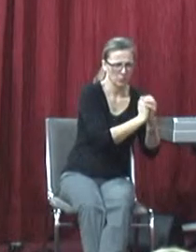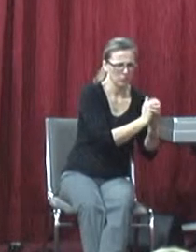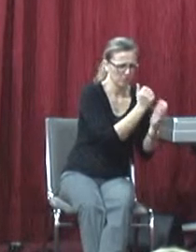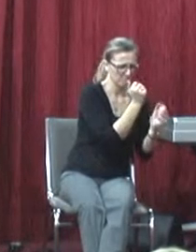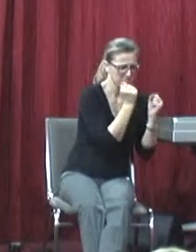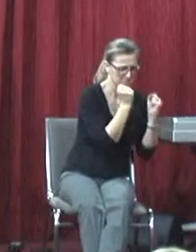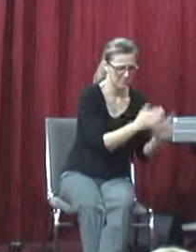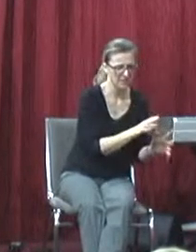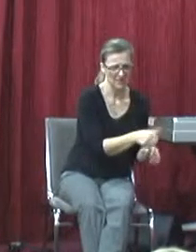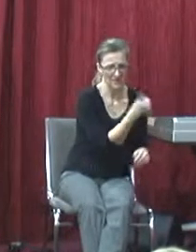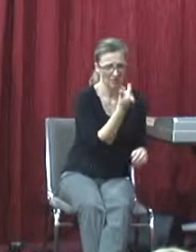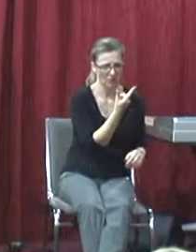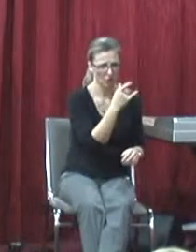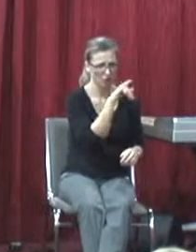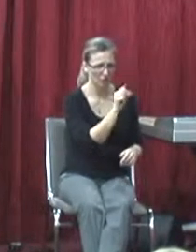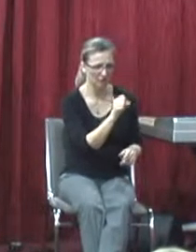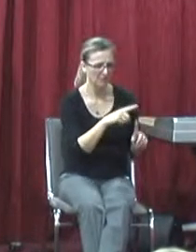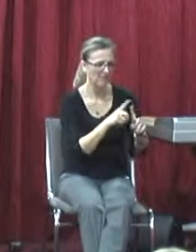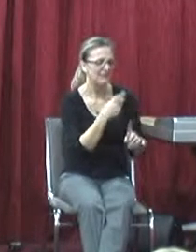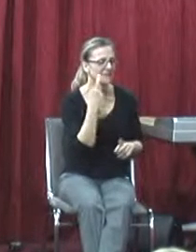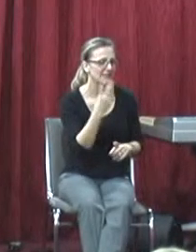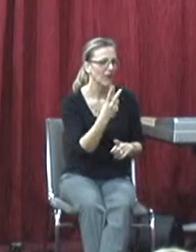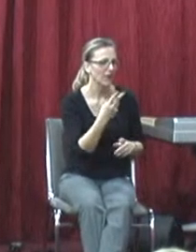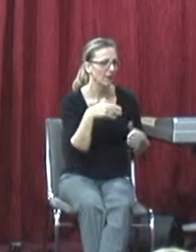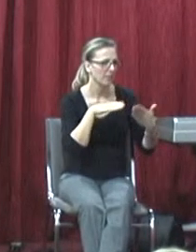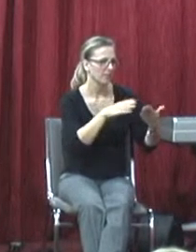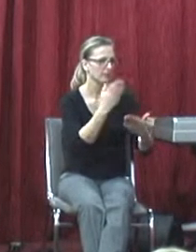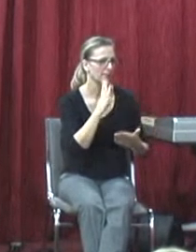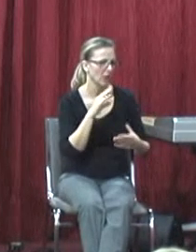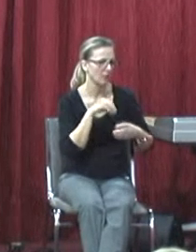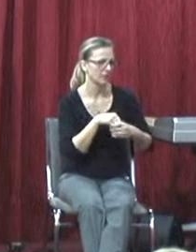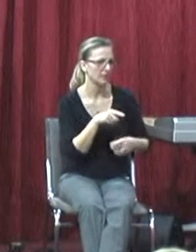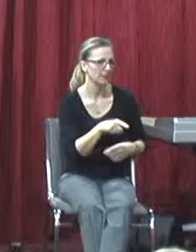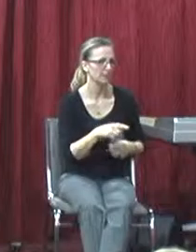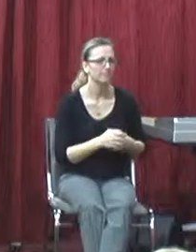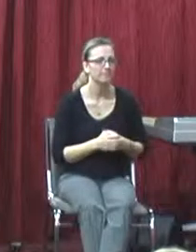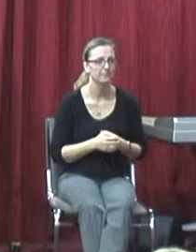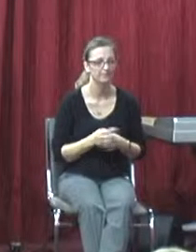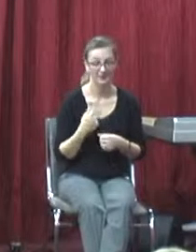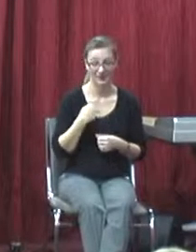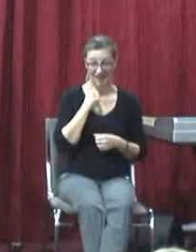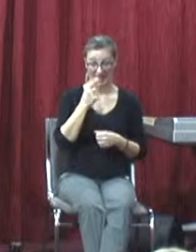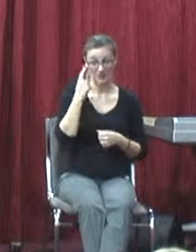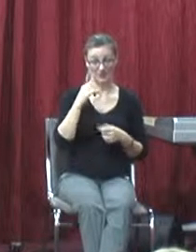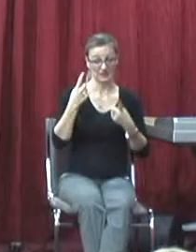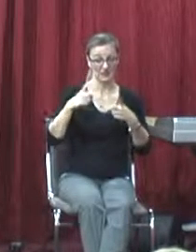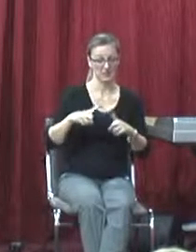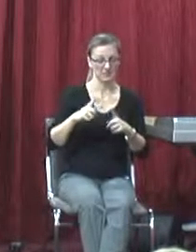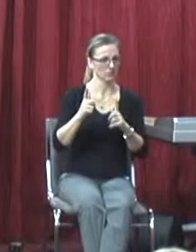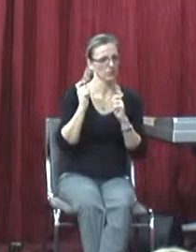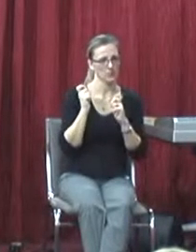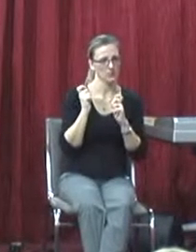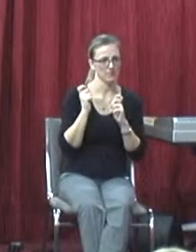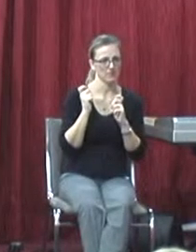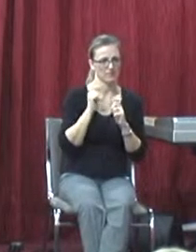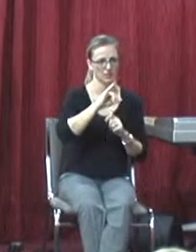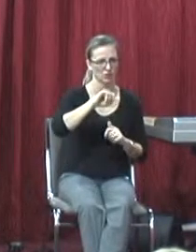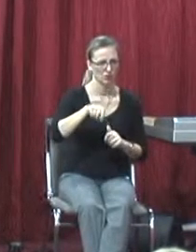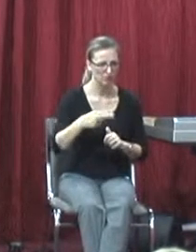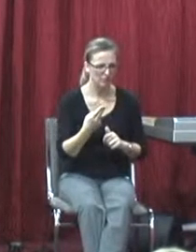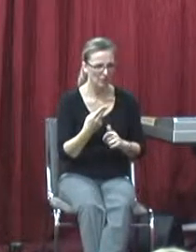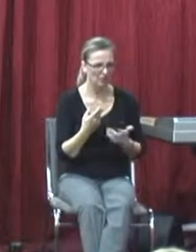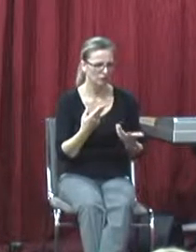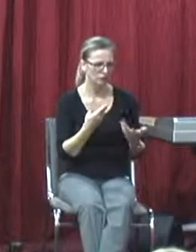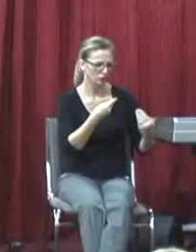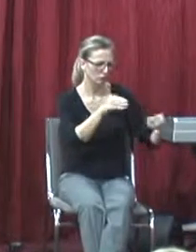could see this man has the presence of God upon him. Now, I don't think this happened like right away. Joseph was sold to